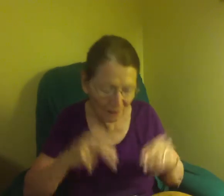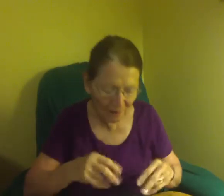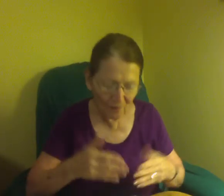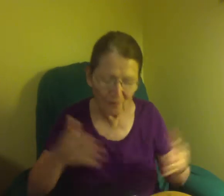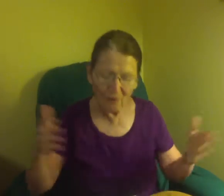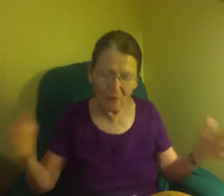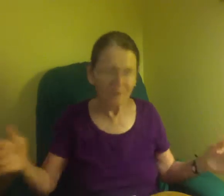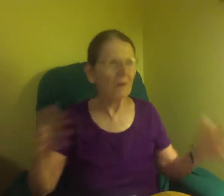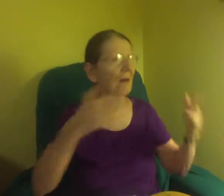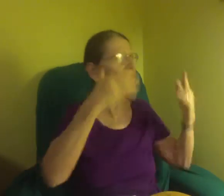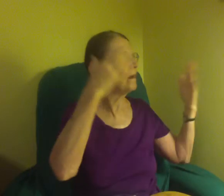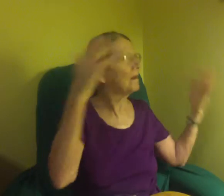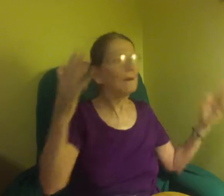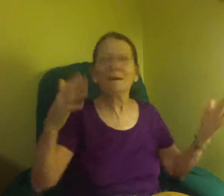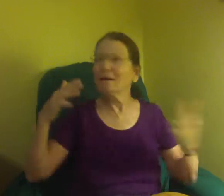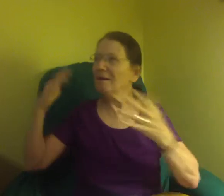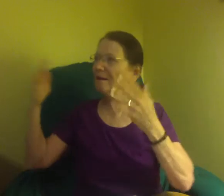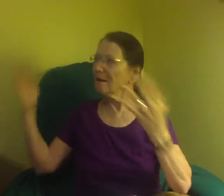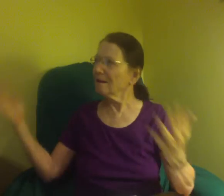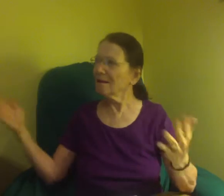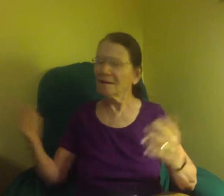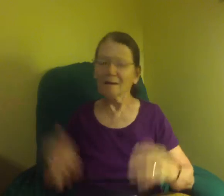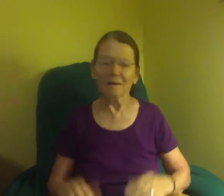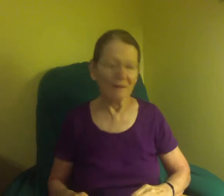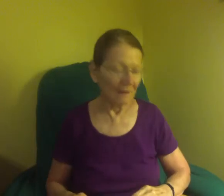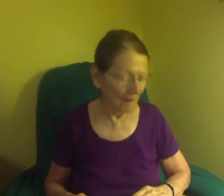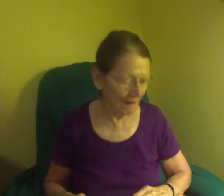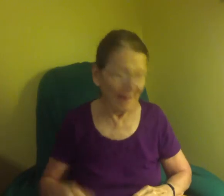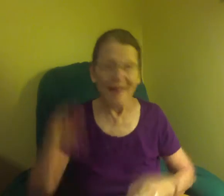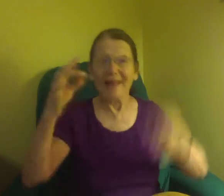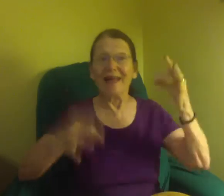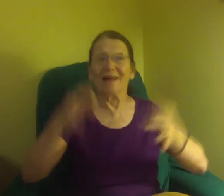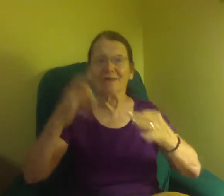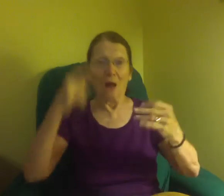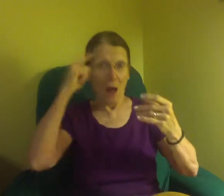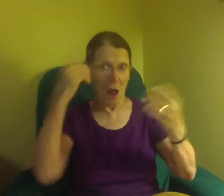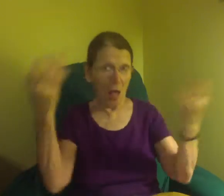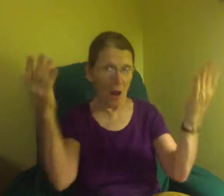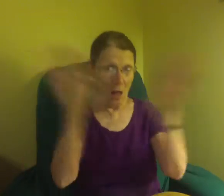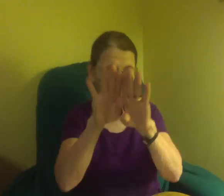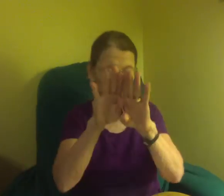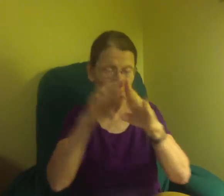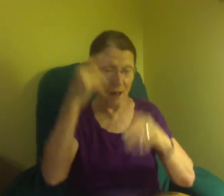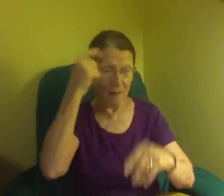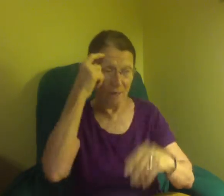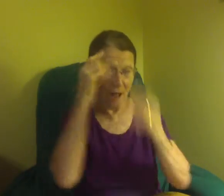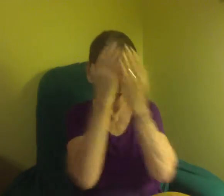back, I'm back,